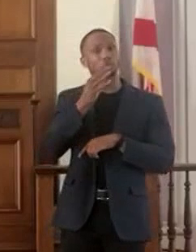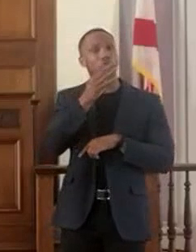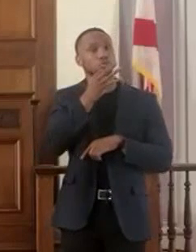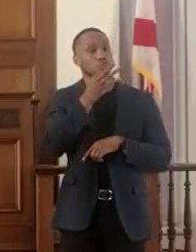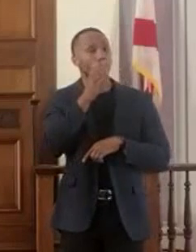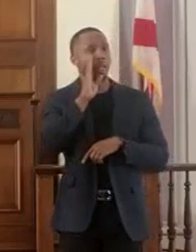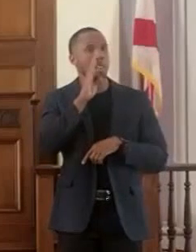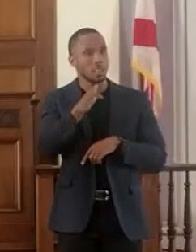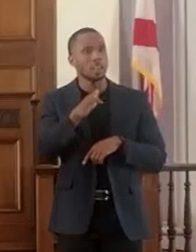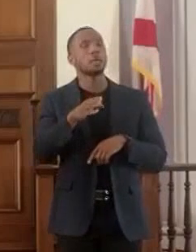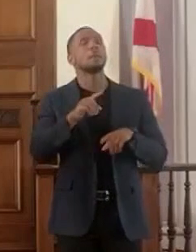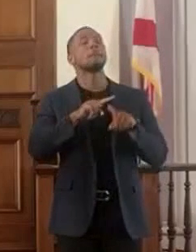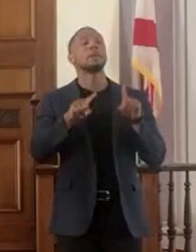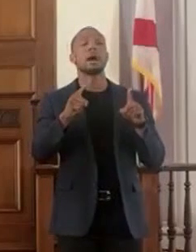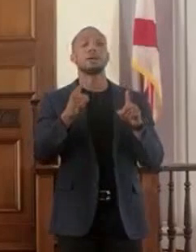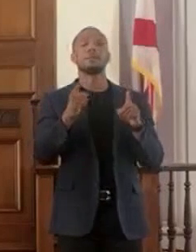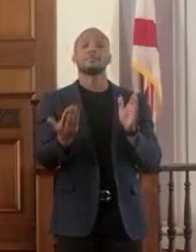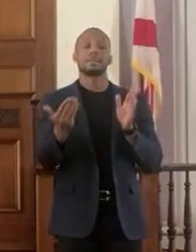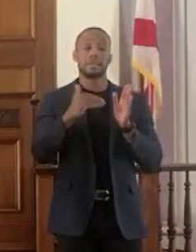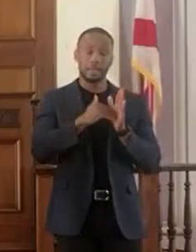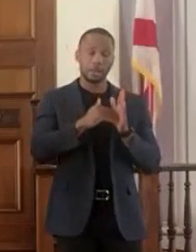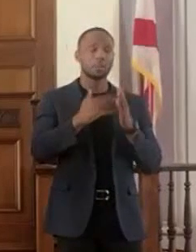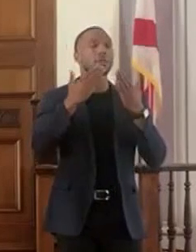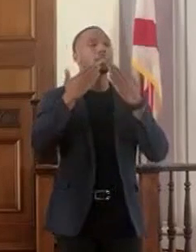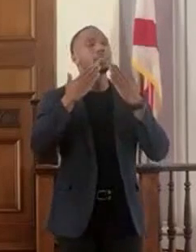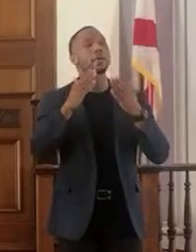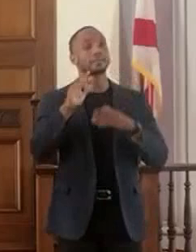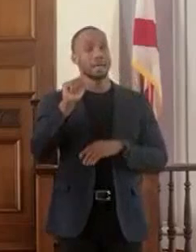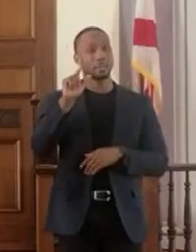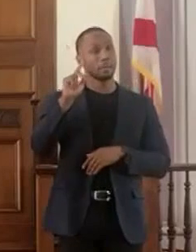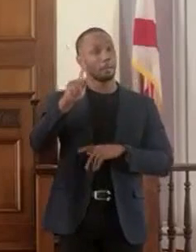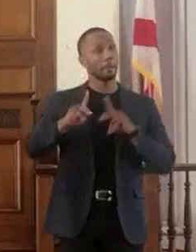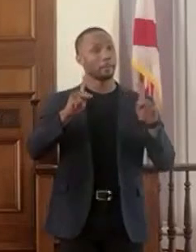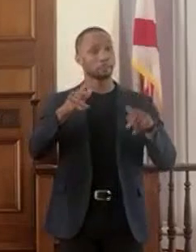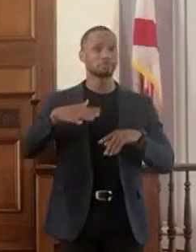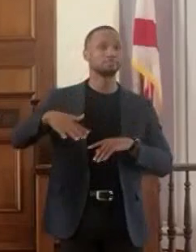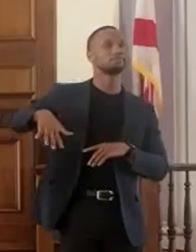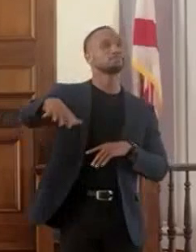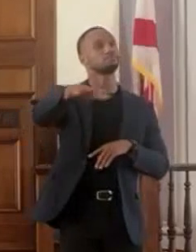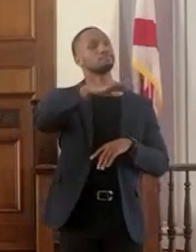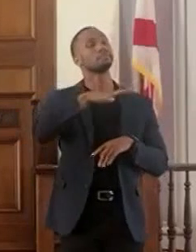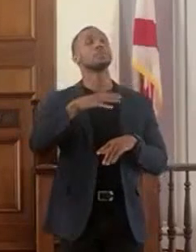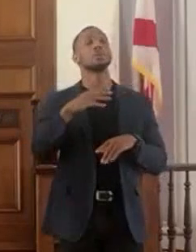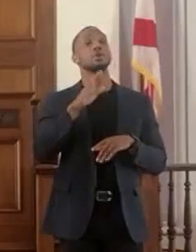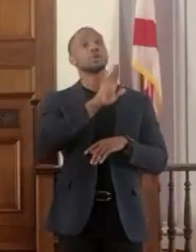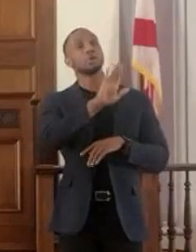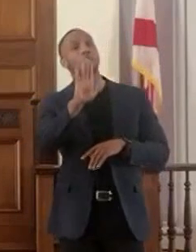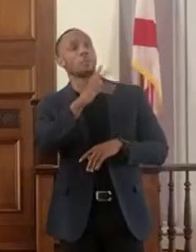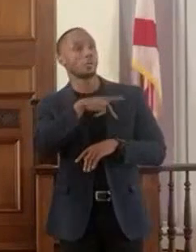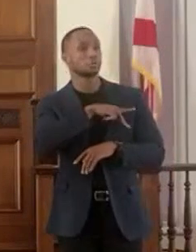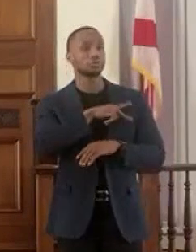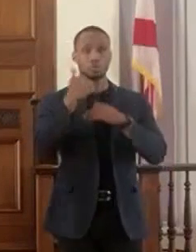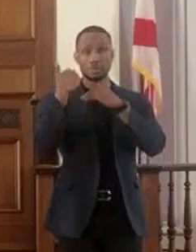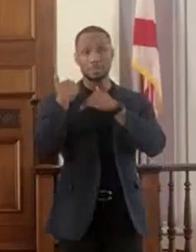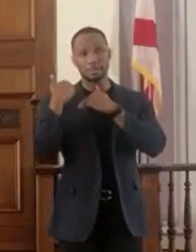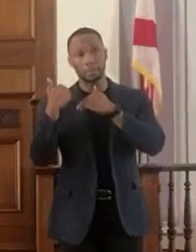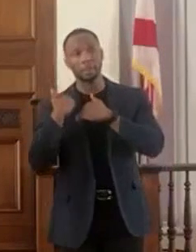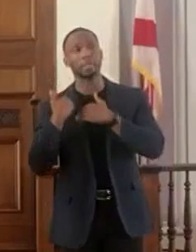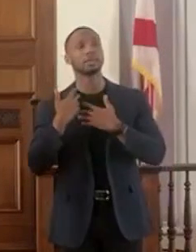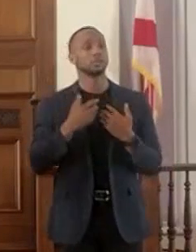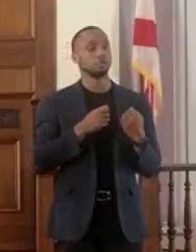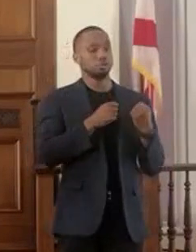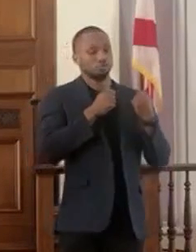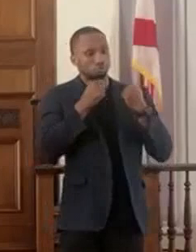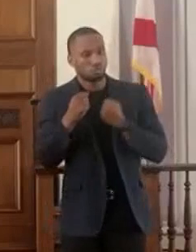microphone, I once again want to thank the people of Alabama because of your personal responsibility